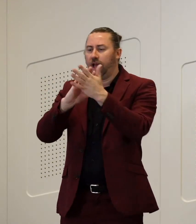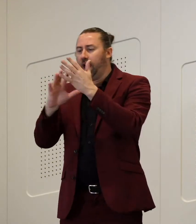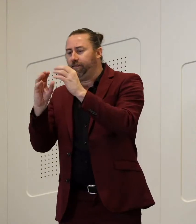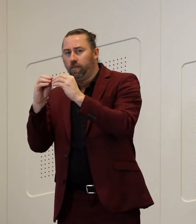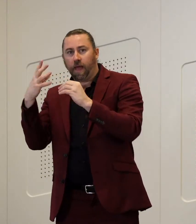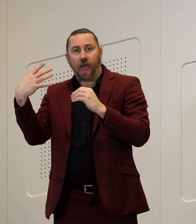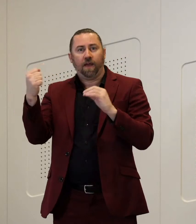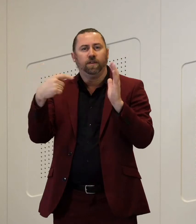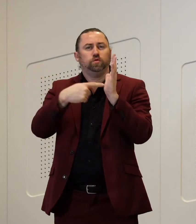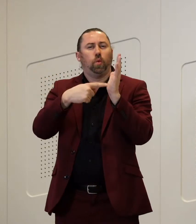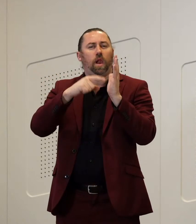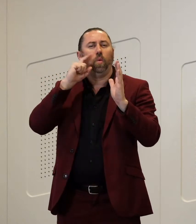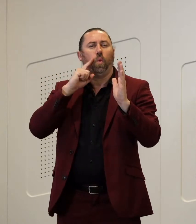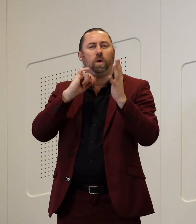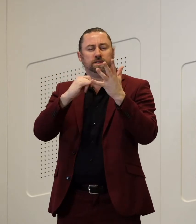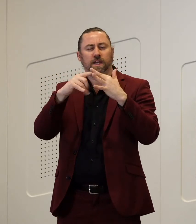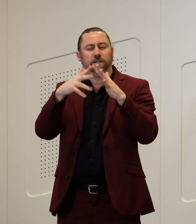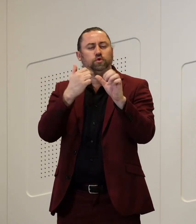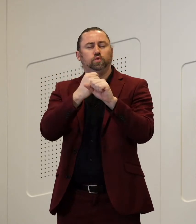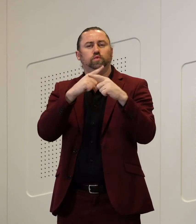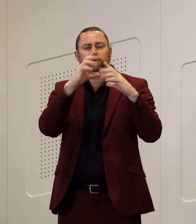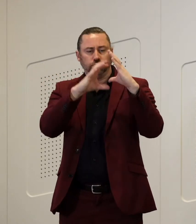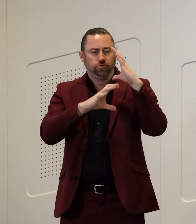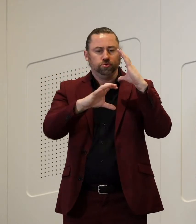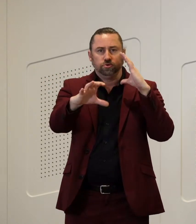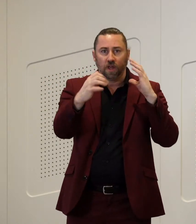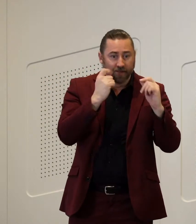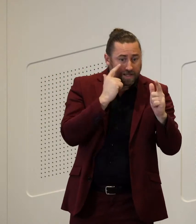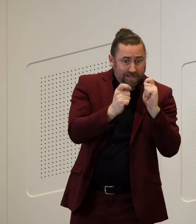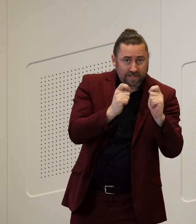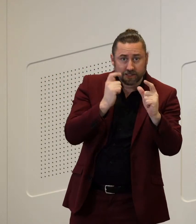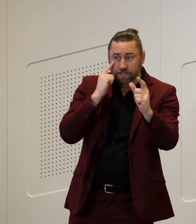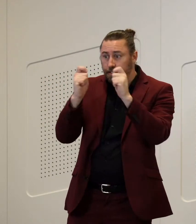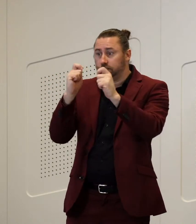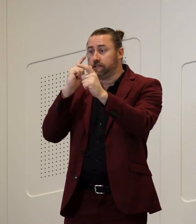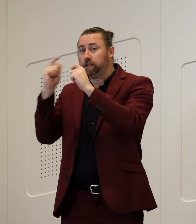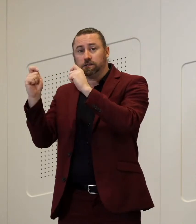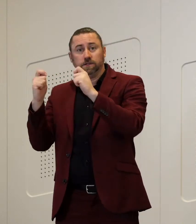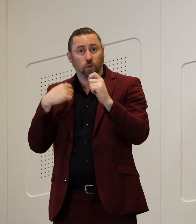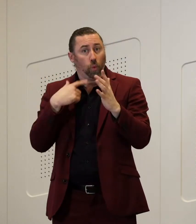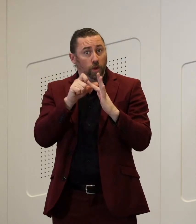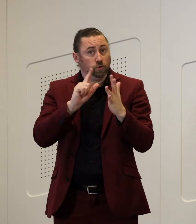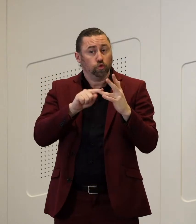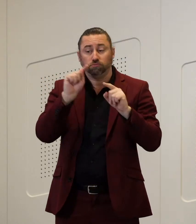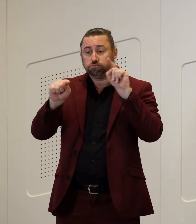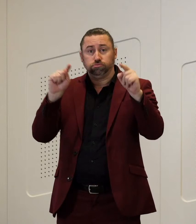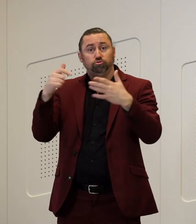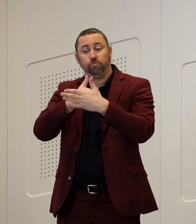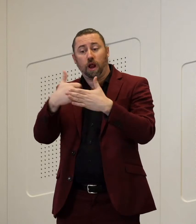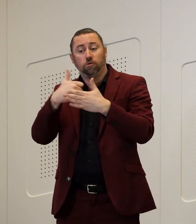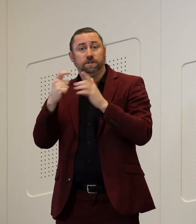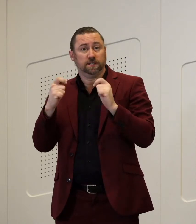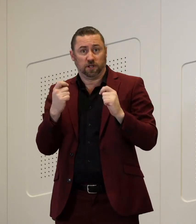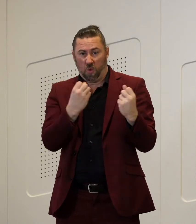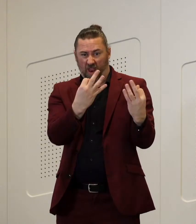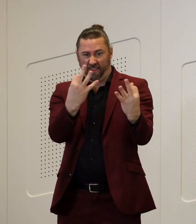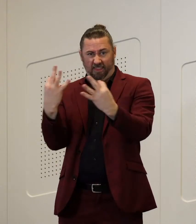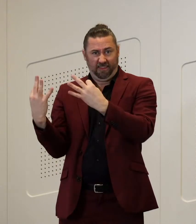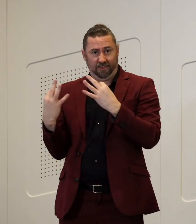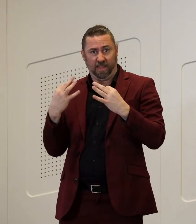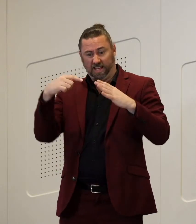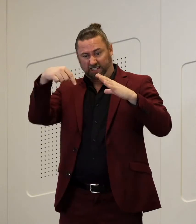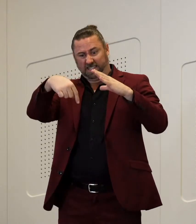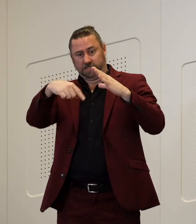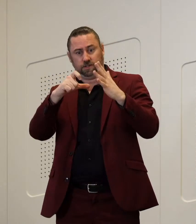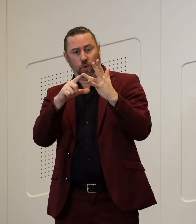Gladstone? Yes, we are testing across the state. At this stage, none of those areas have tested positive. And if people